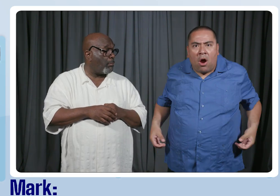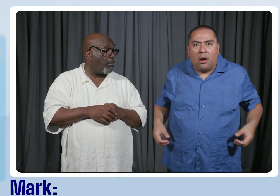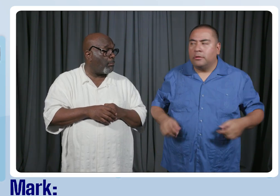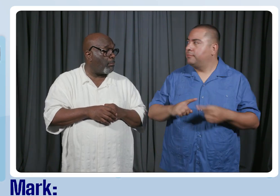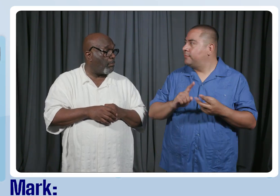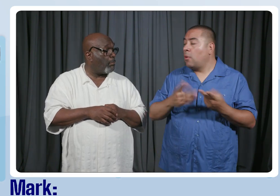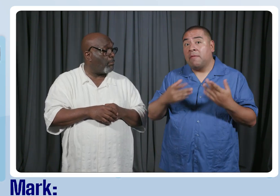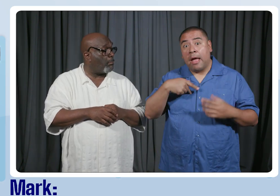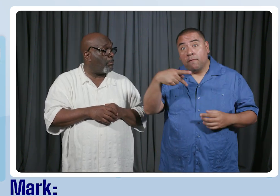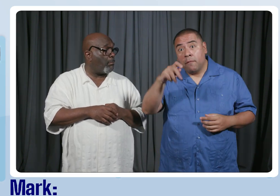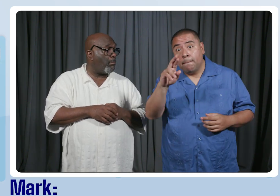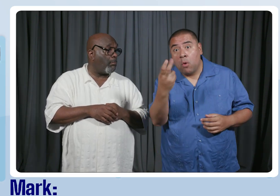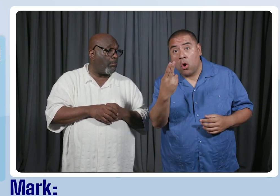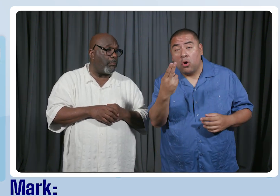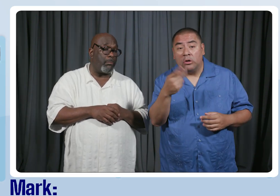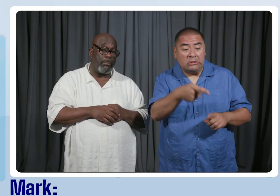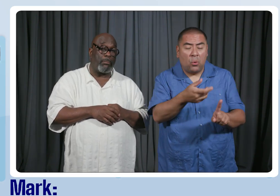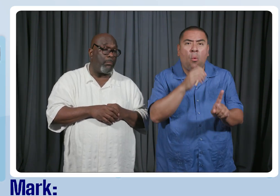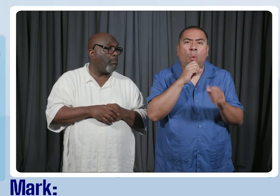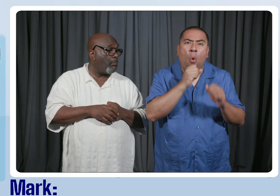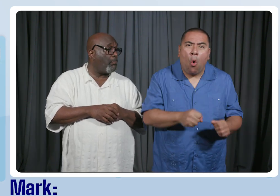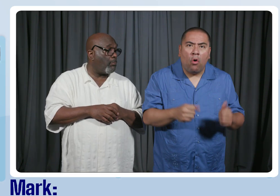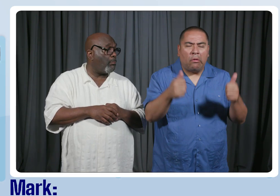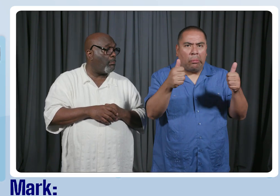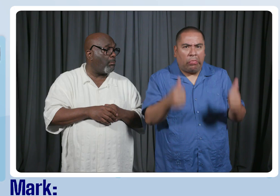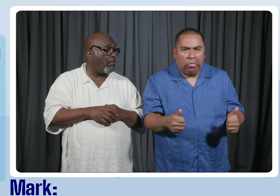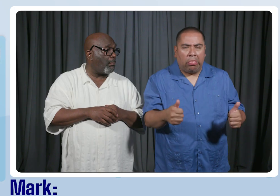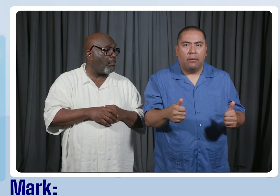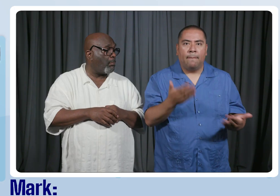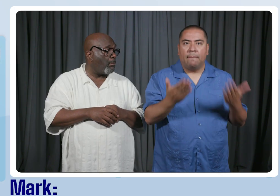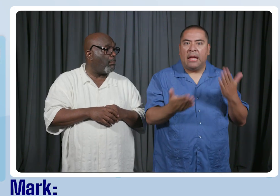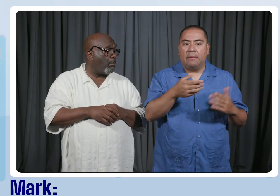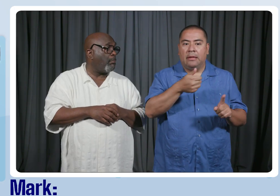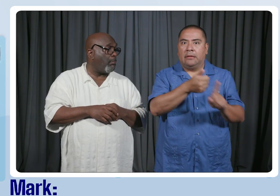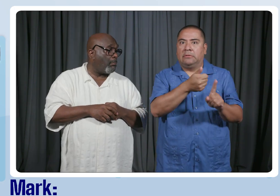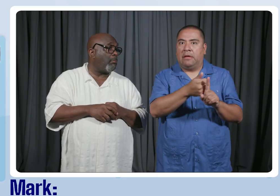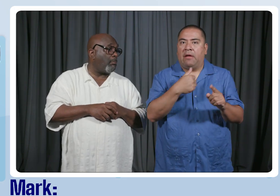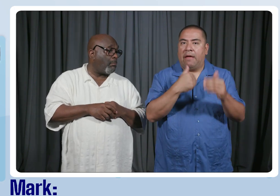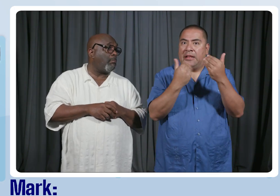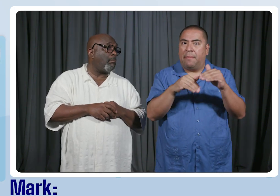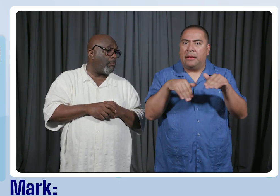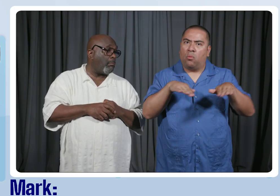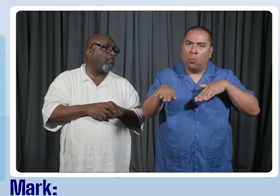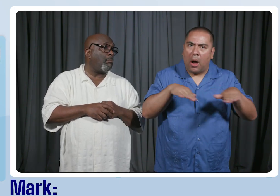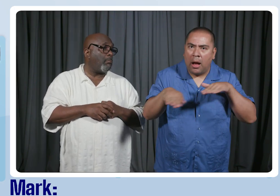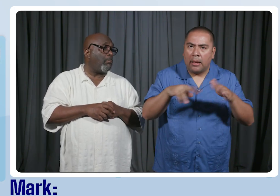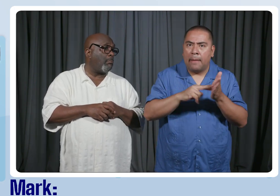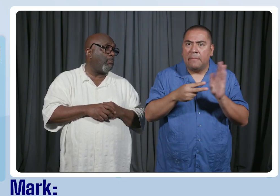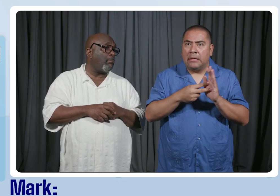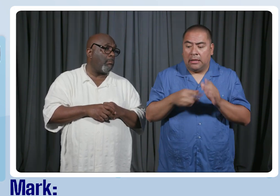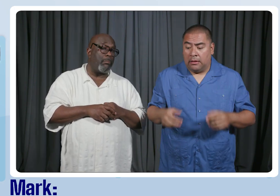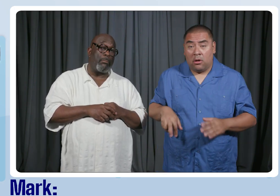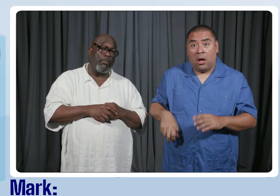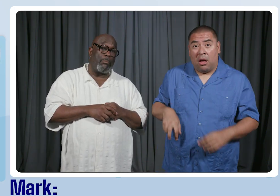a porch that it's a little too old and a little too rickety, and they are a person that has limited gait. So when they're going up this